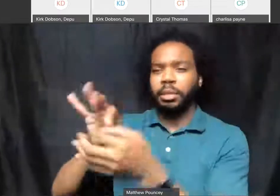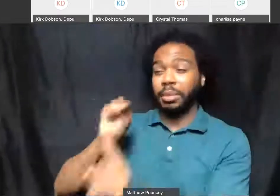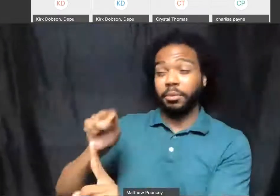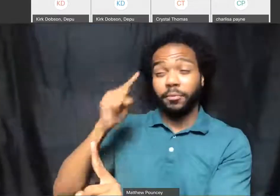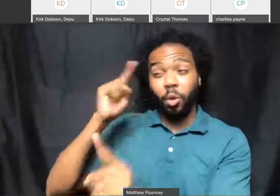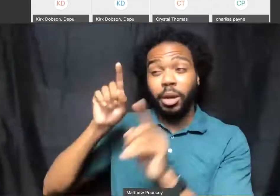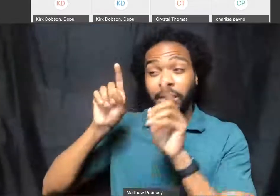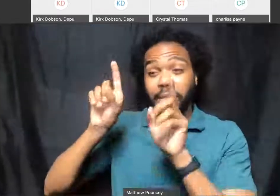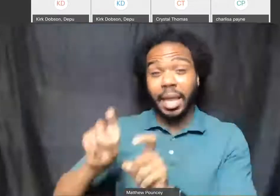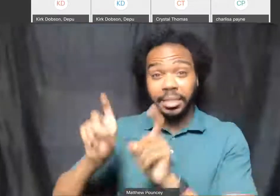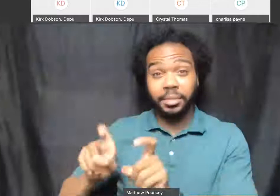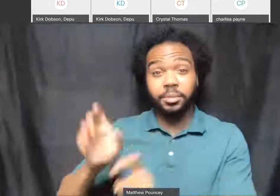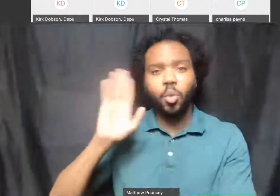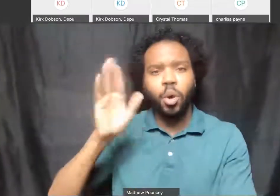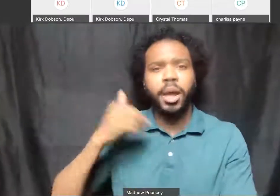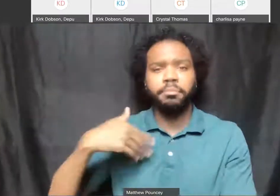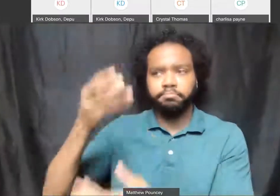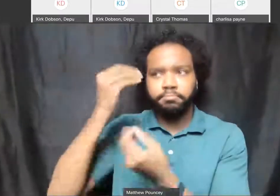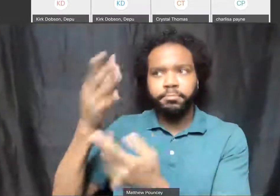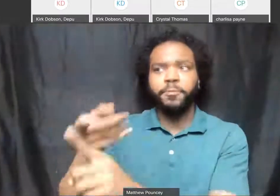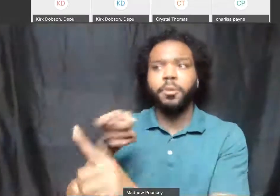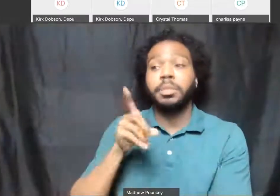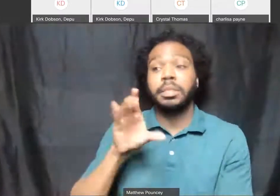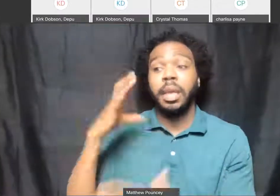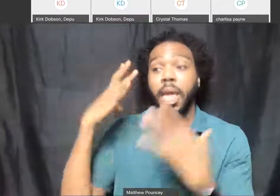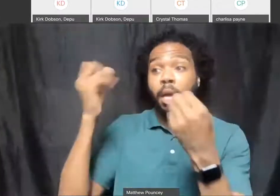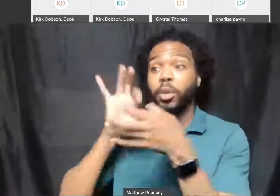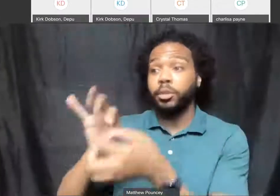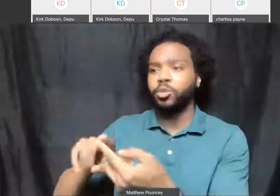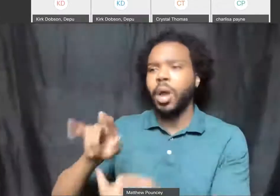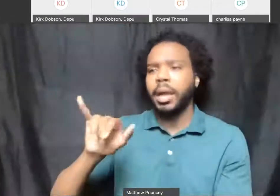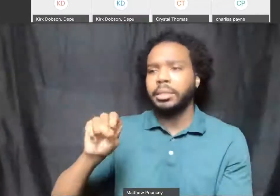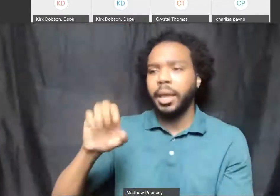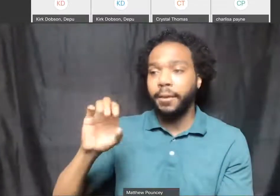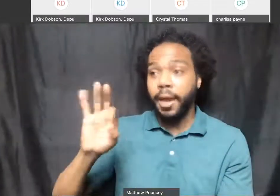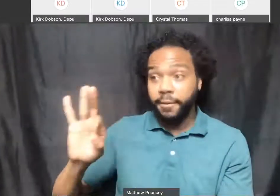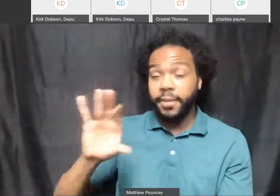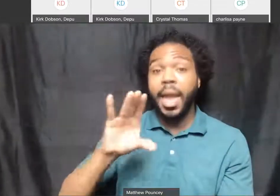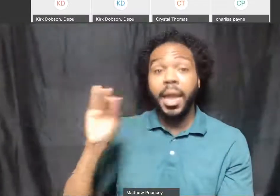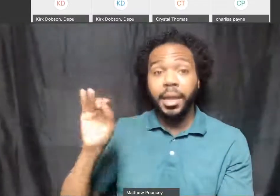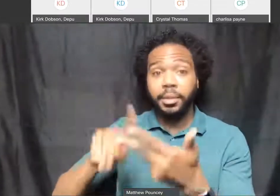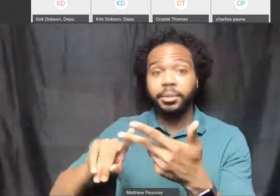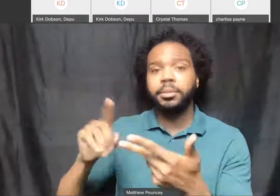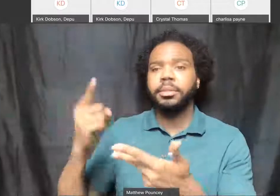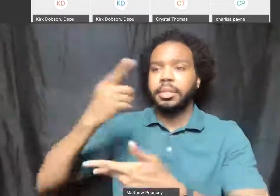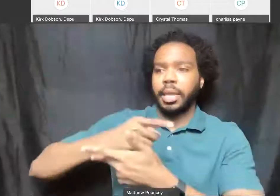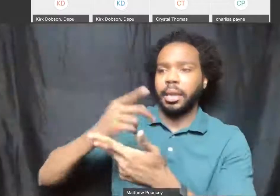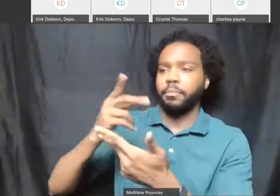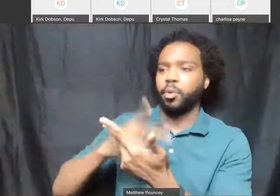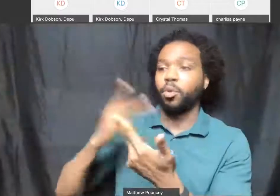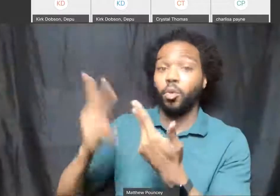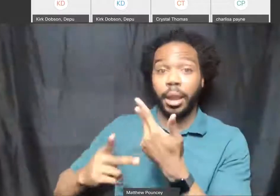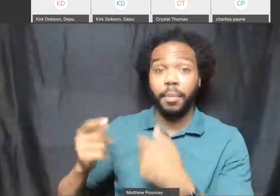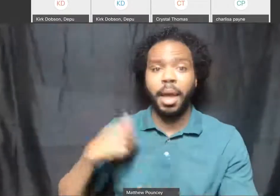There will be guidance out from DC Health regarding ICF and regarding day programs. I'm very